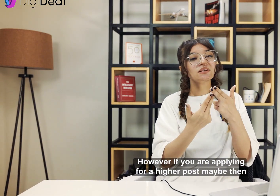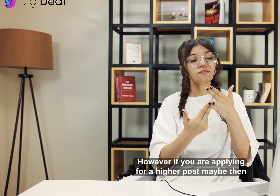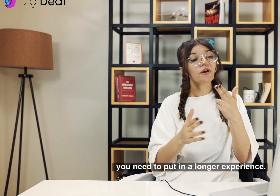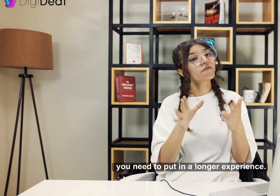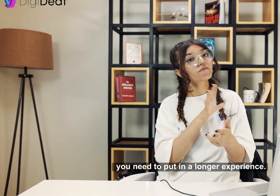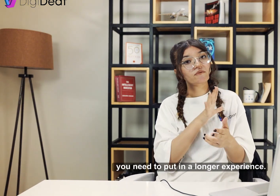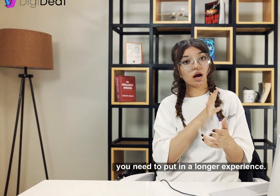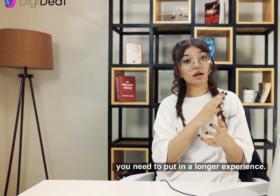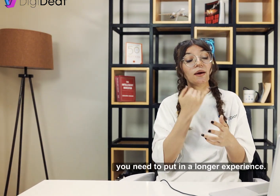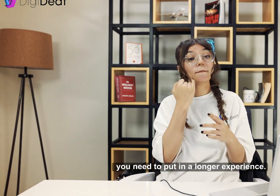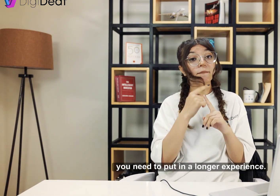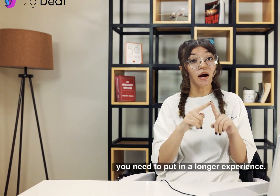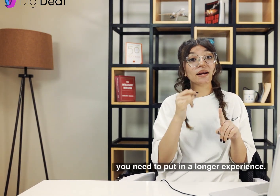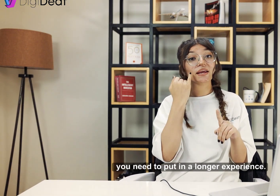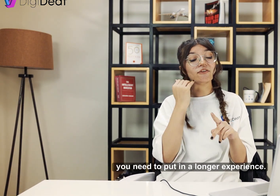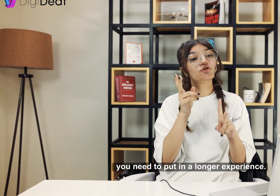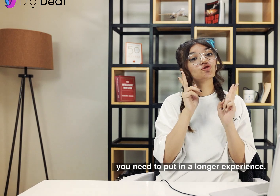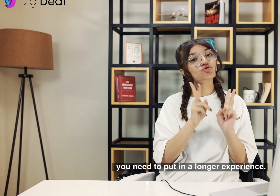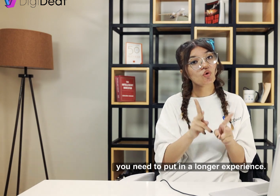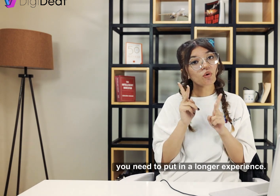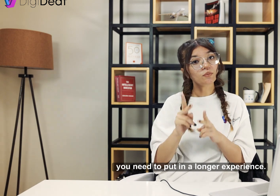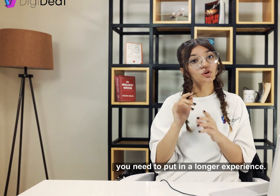then you need to put in a longer experience.